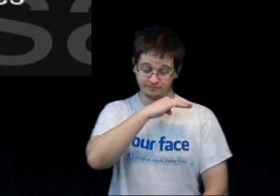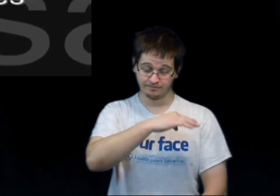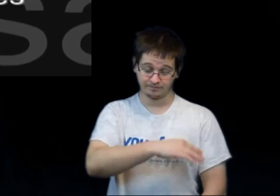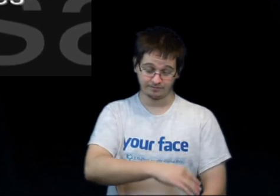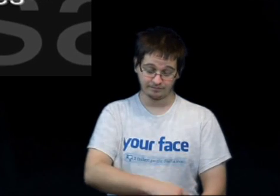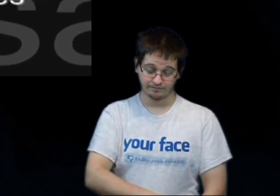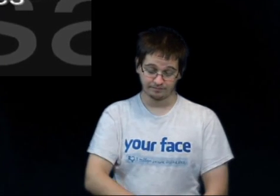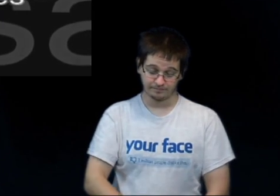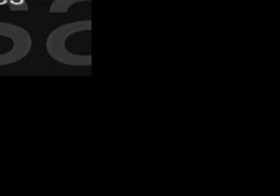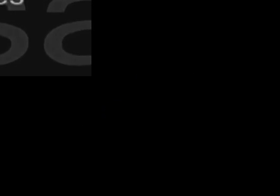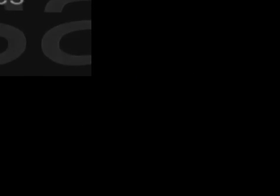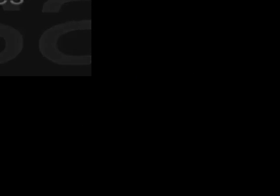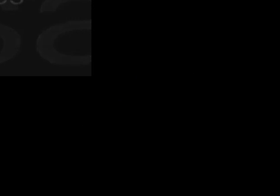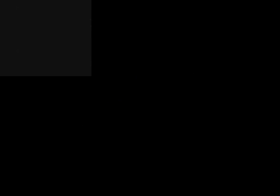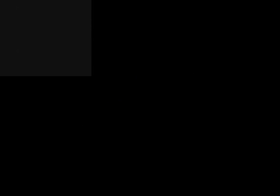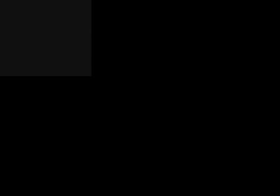Alyssa